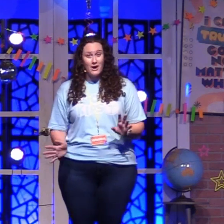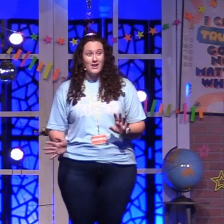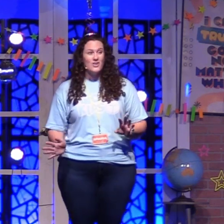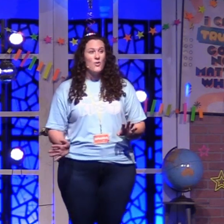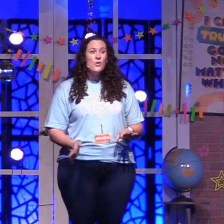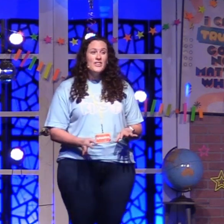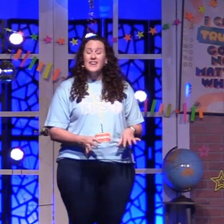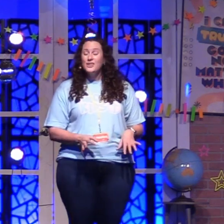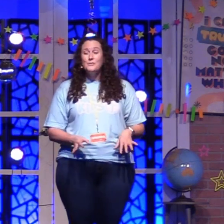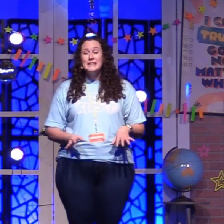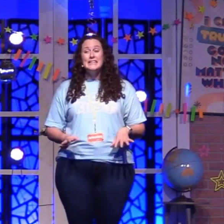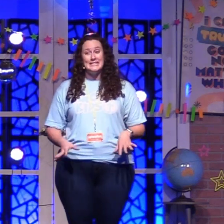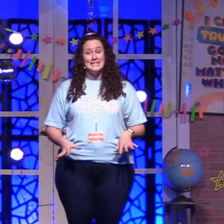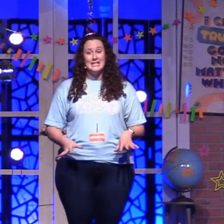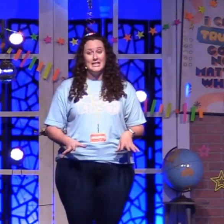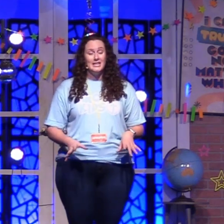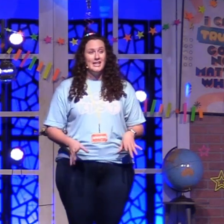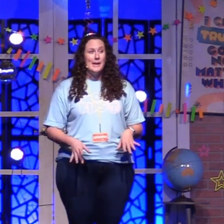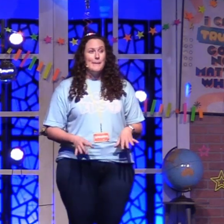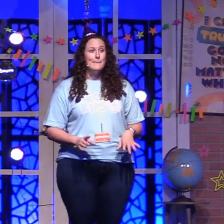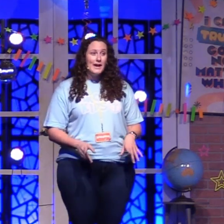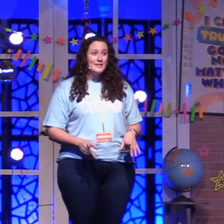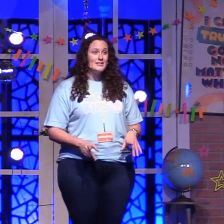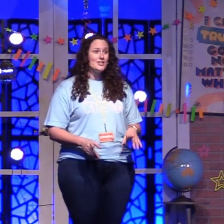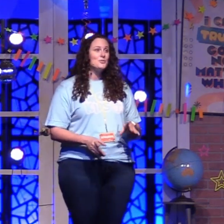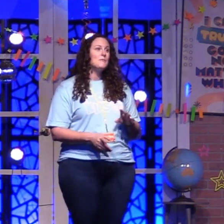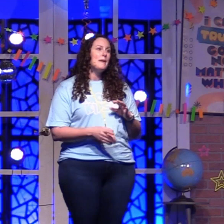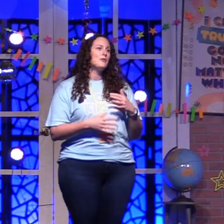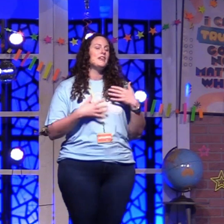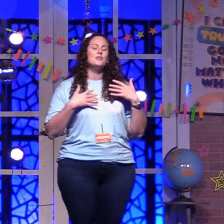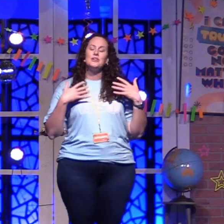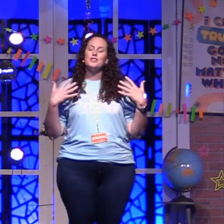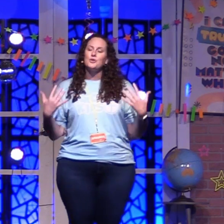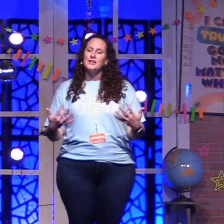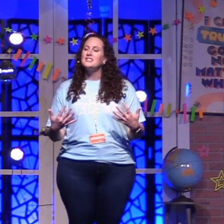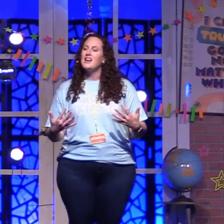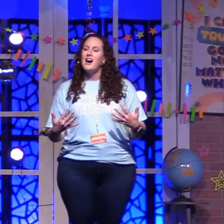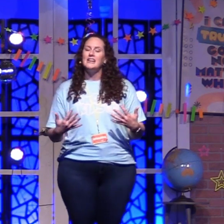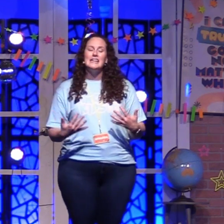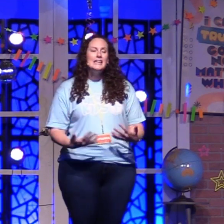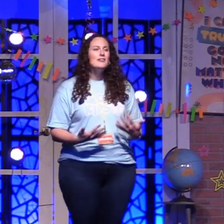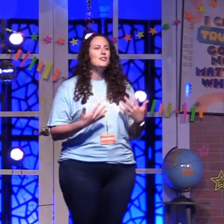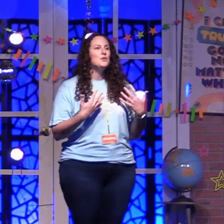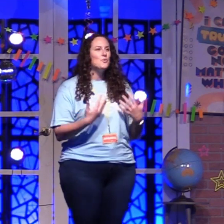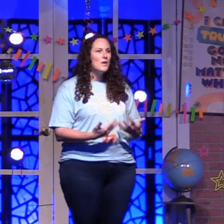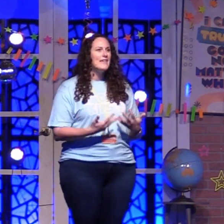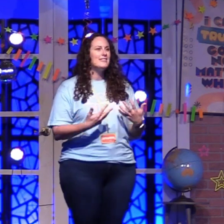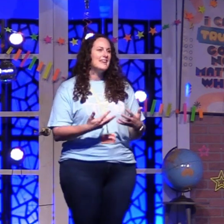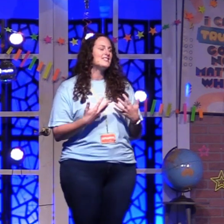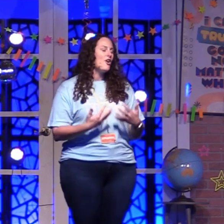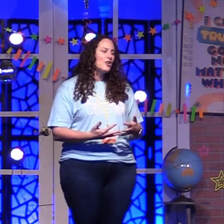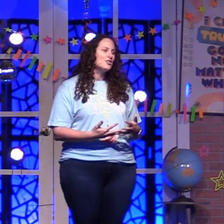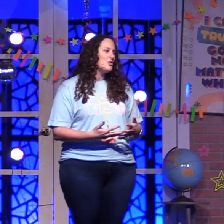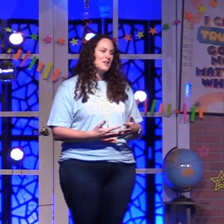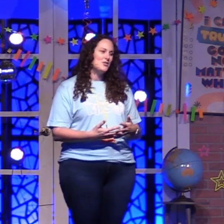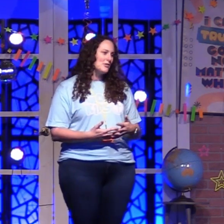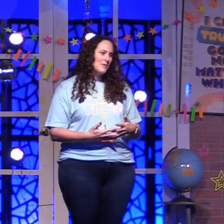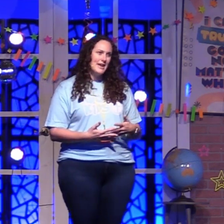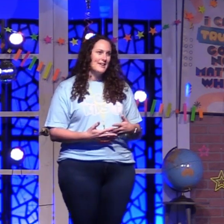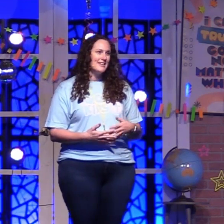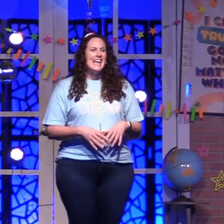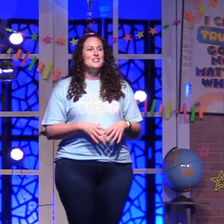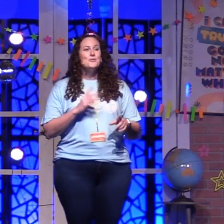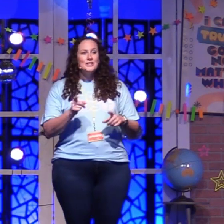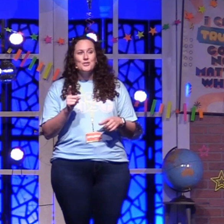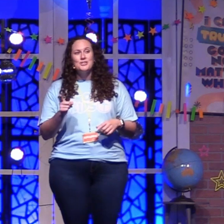be hard or that it'll be easy, but just remember that you can trust God even when things aren't going your